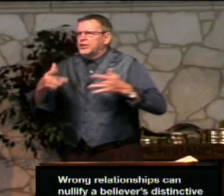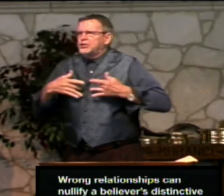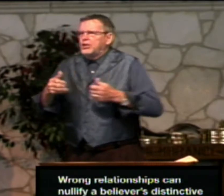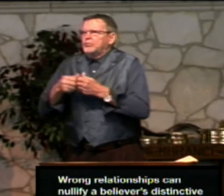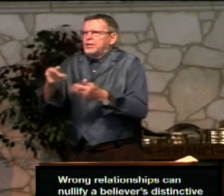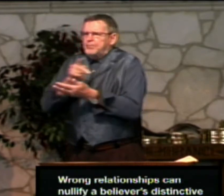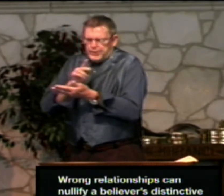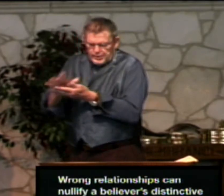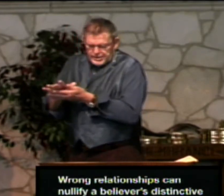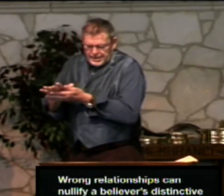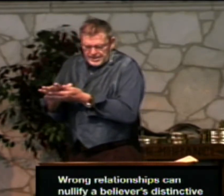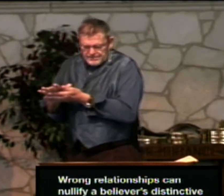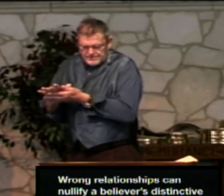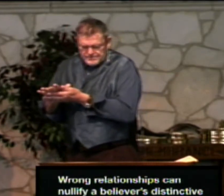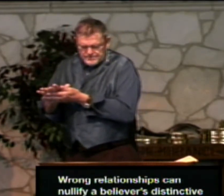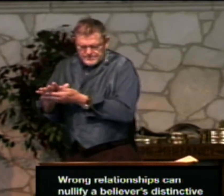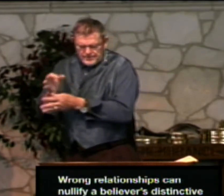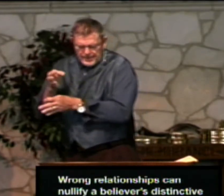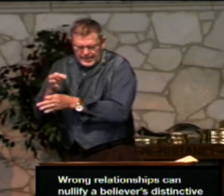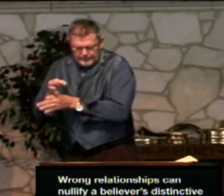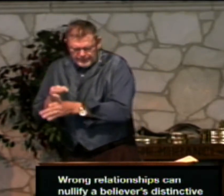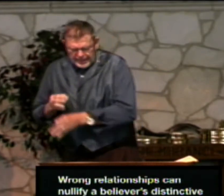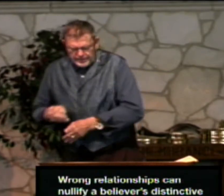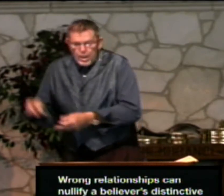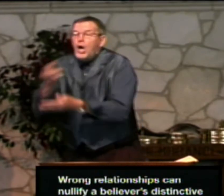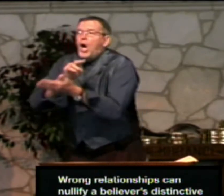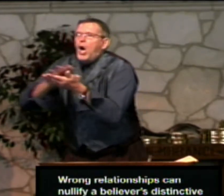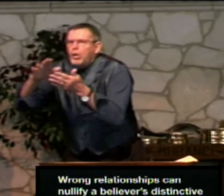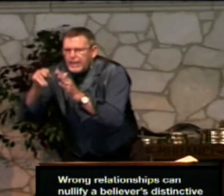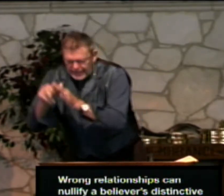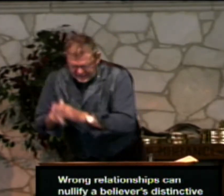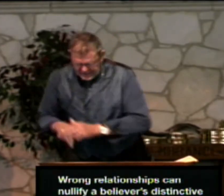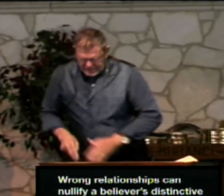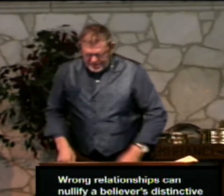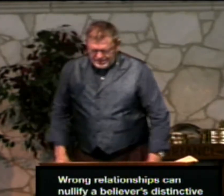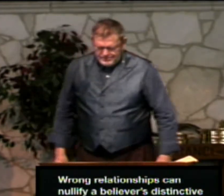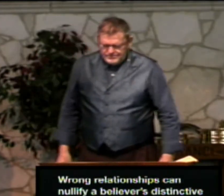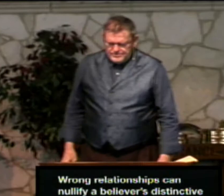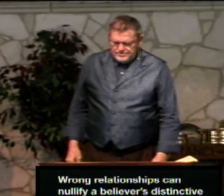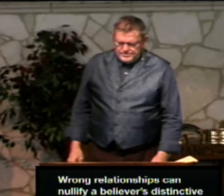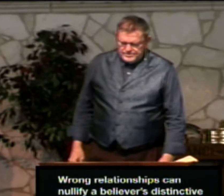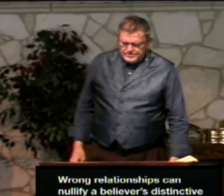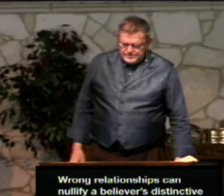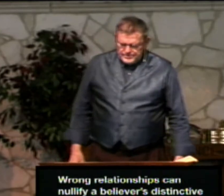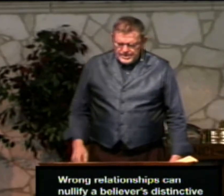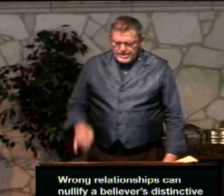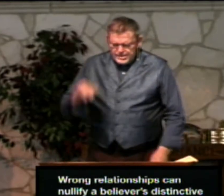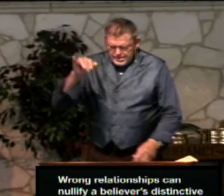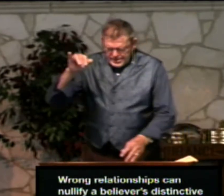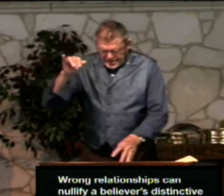God was concerned with purity and faith, holiness.